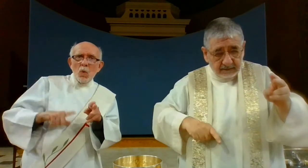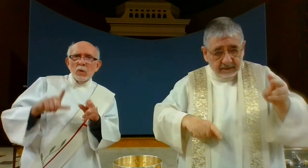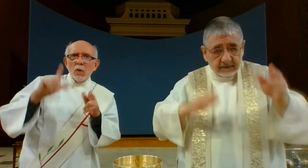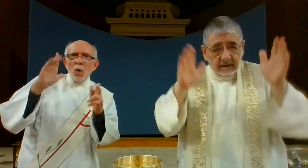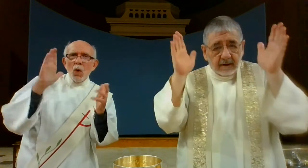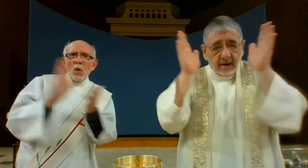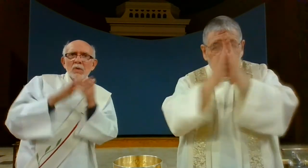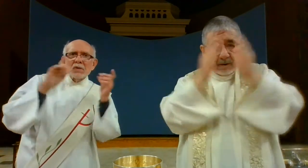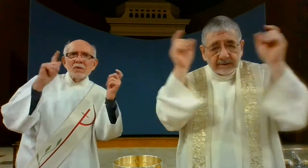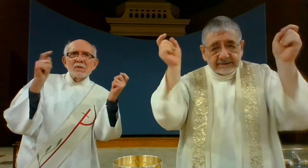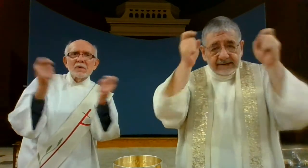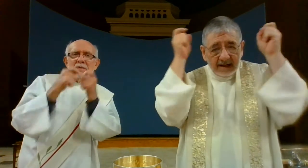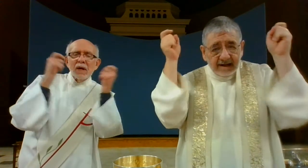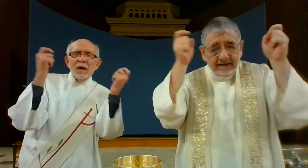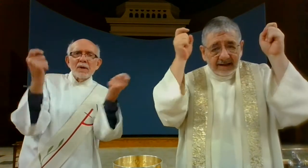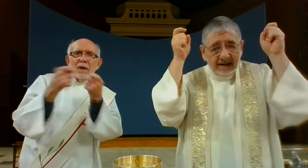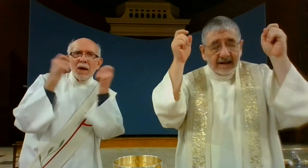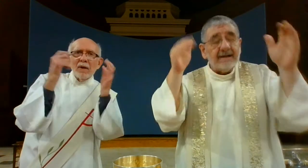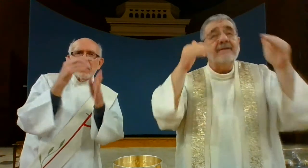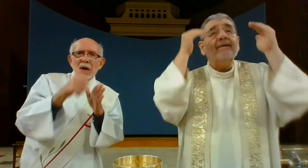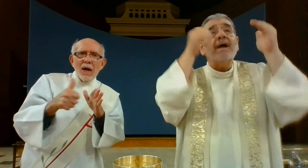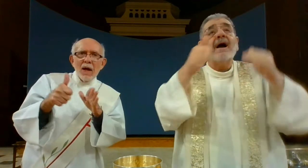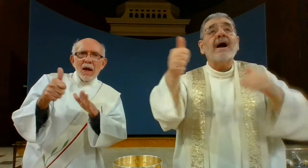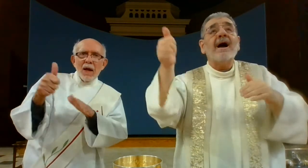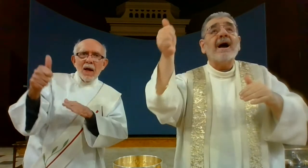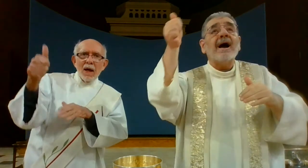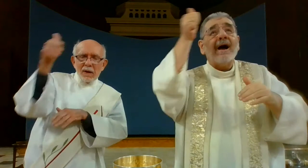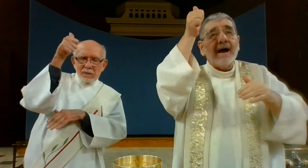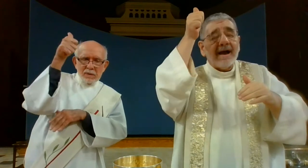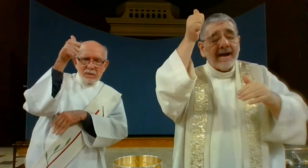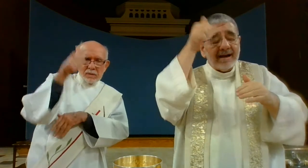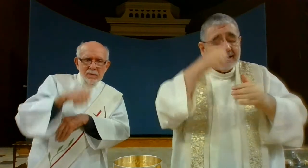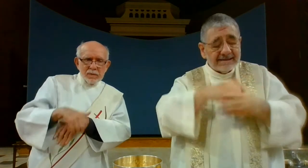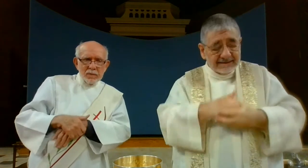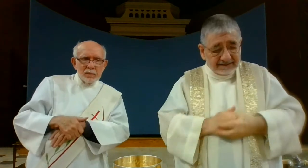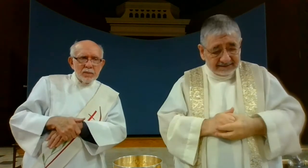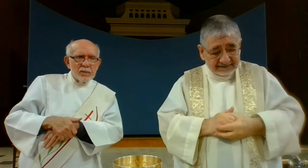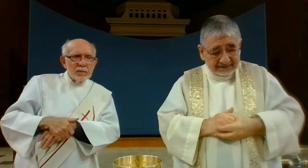Lord. Hosanna in the highest.